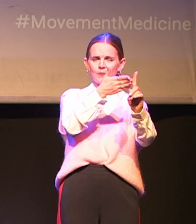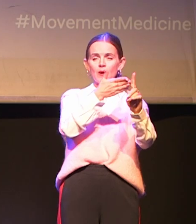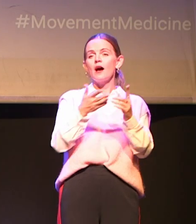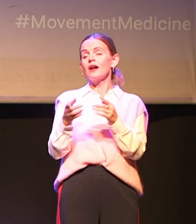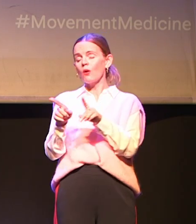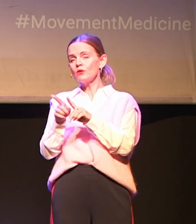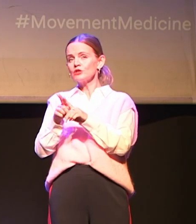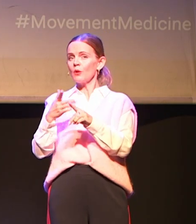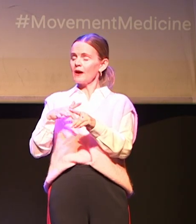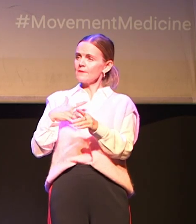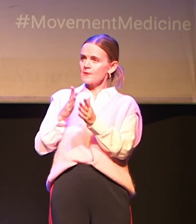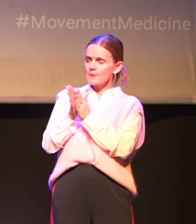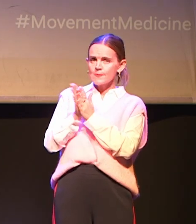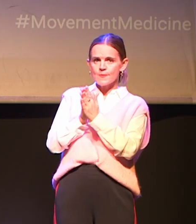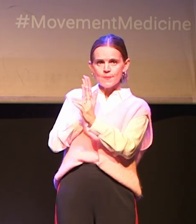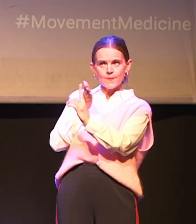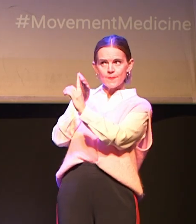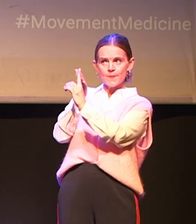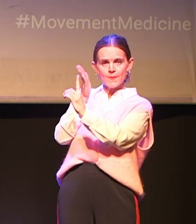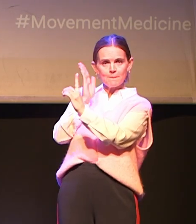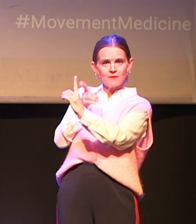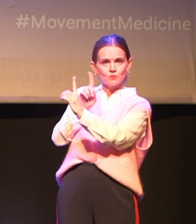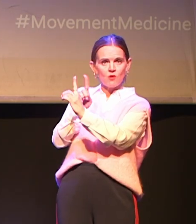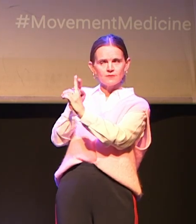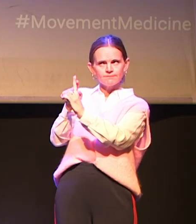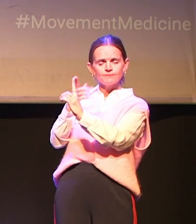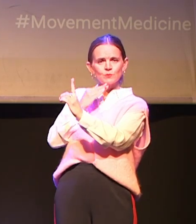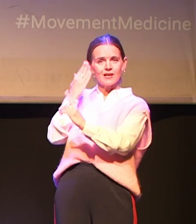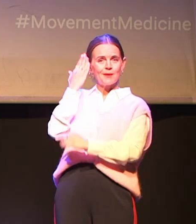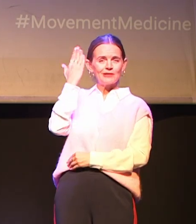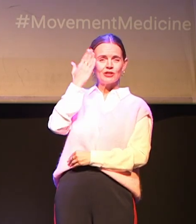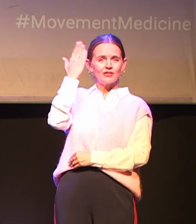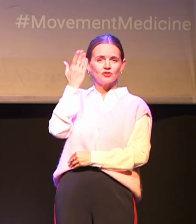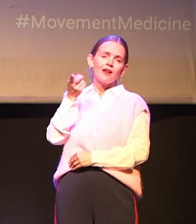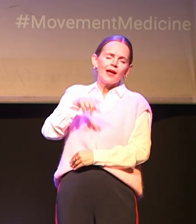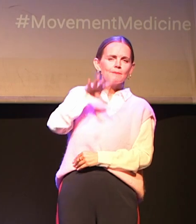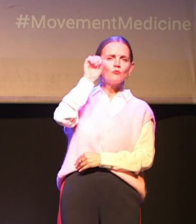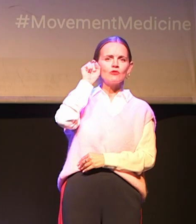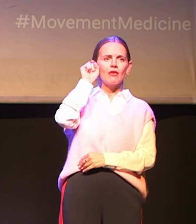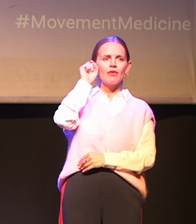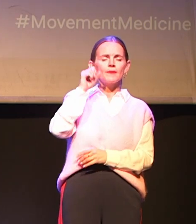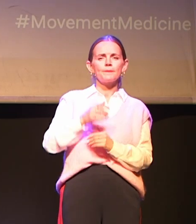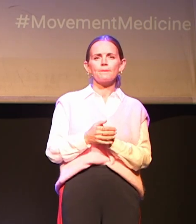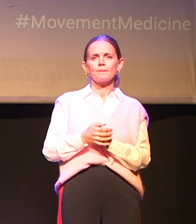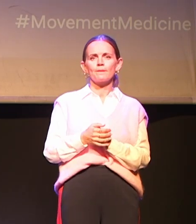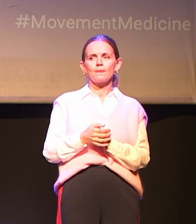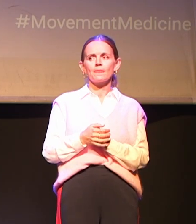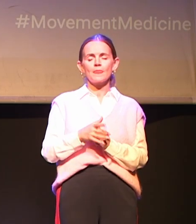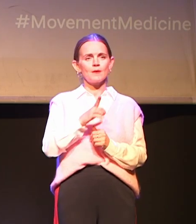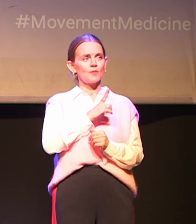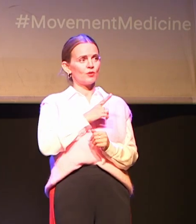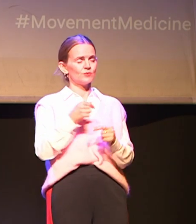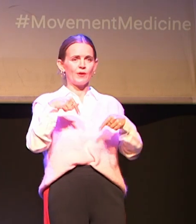me is imagination. So memory and imagination, because I'm like, we're out here